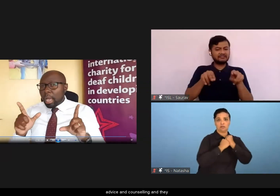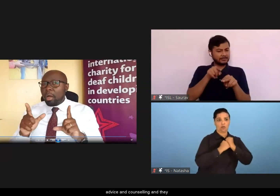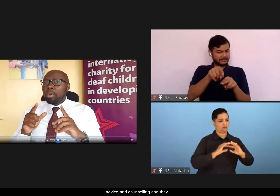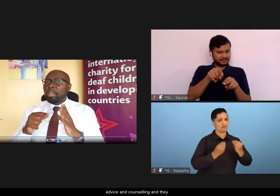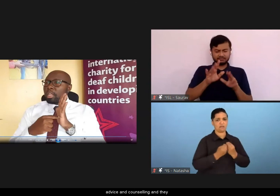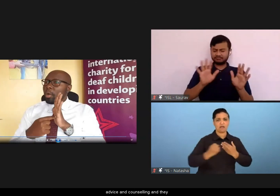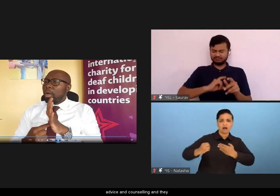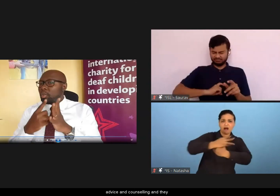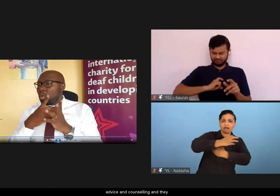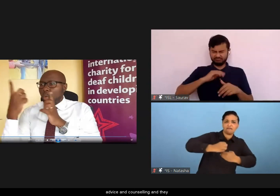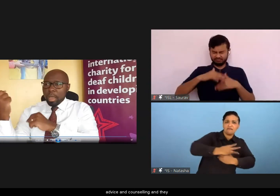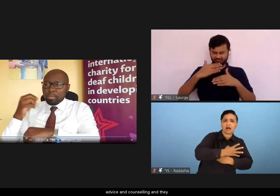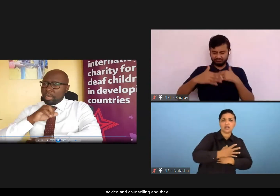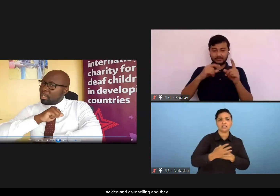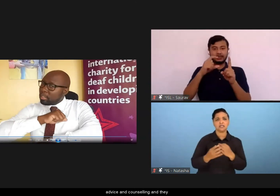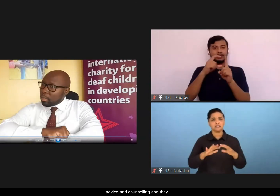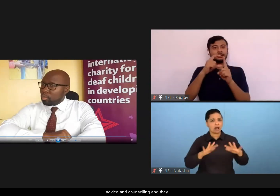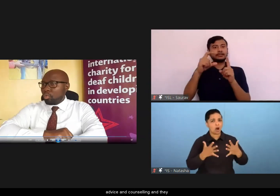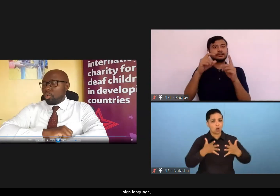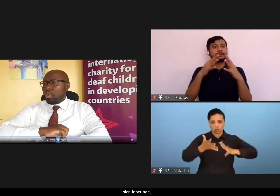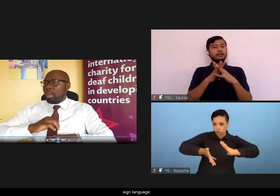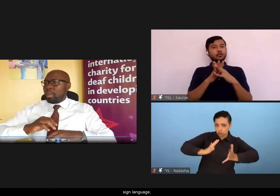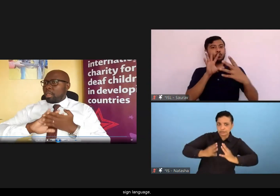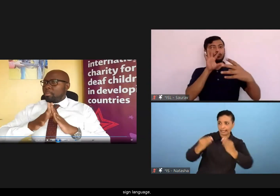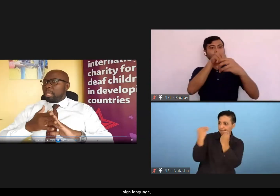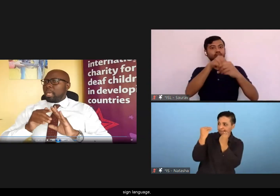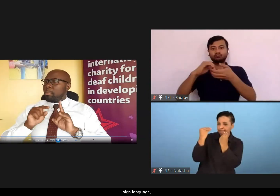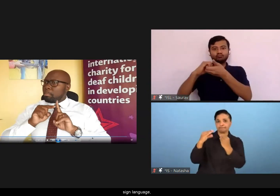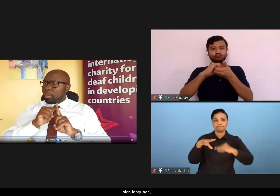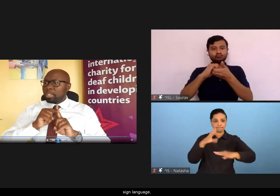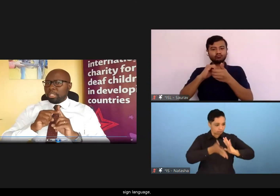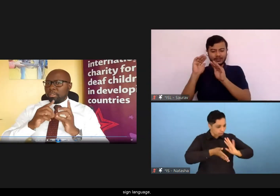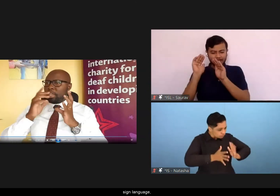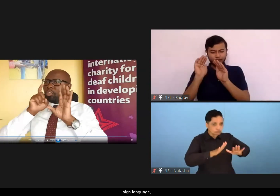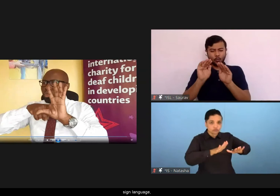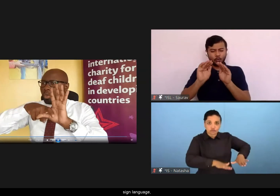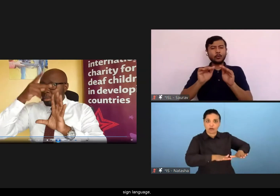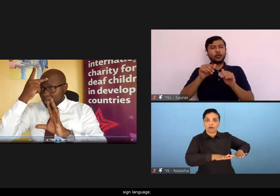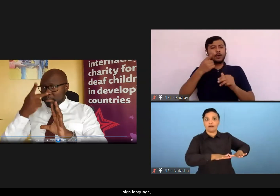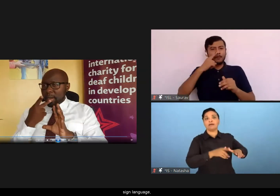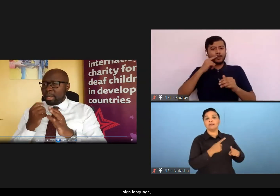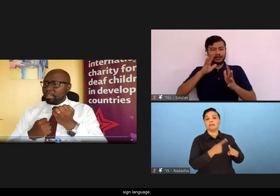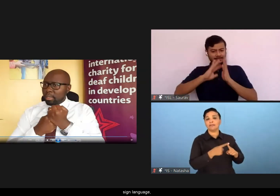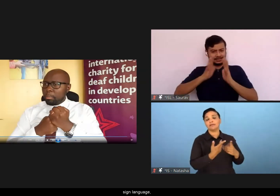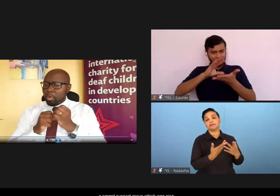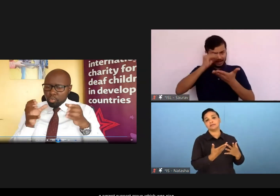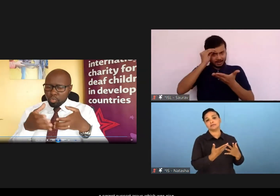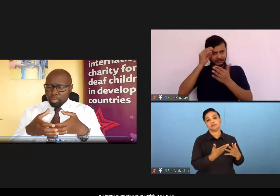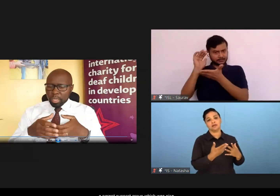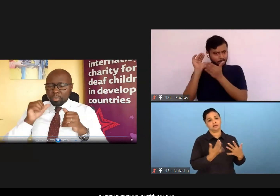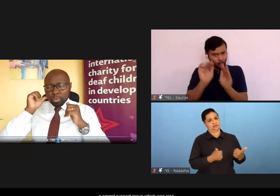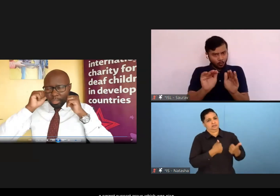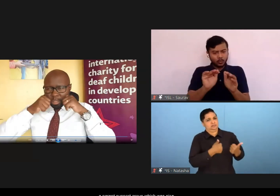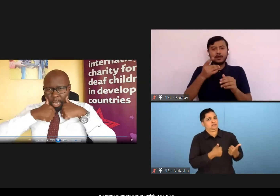and counseling, and they were supported to learn sign language, and they were required to take the child, and it was positive,